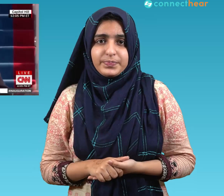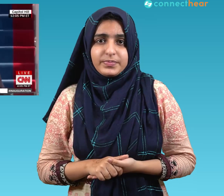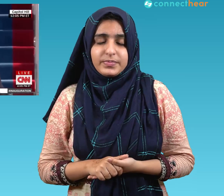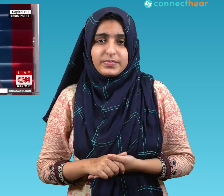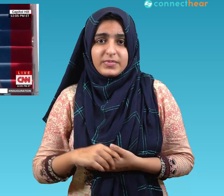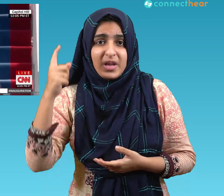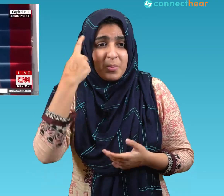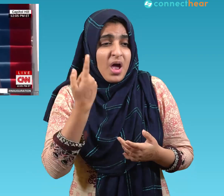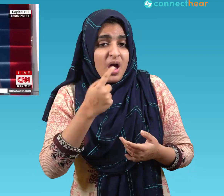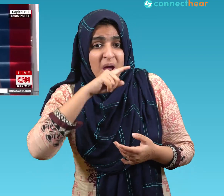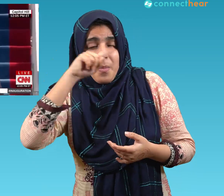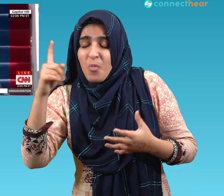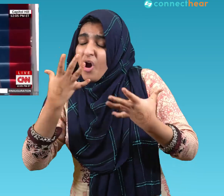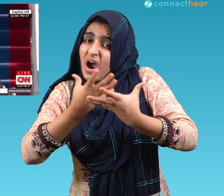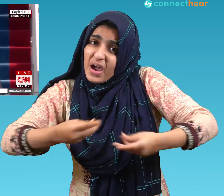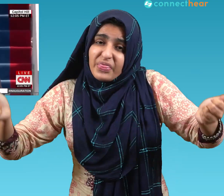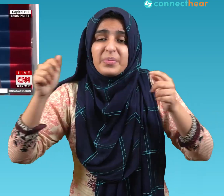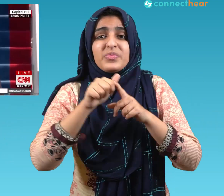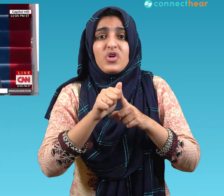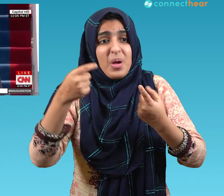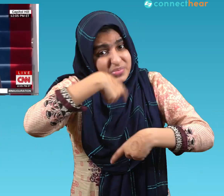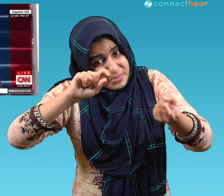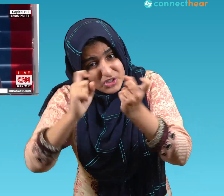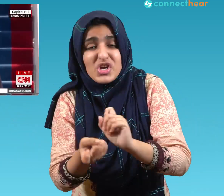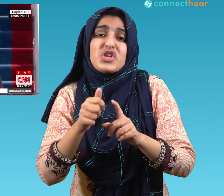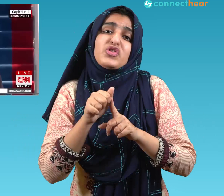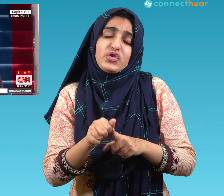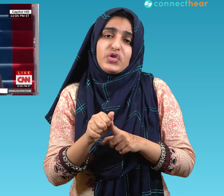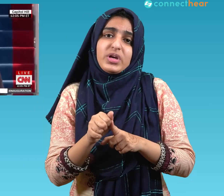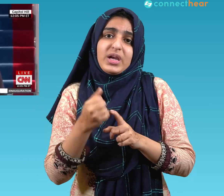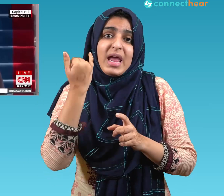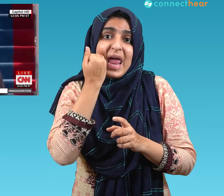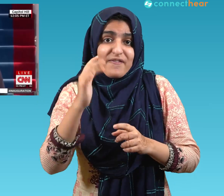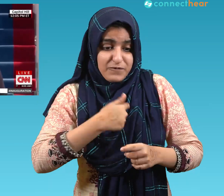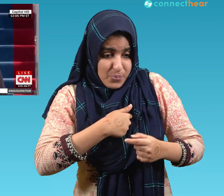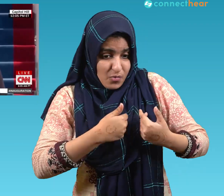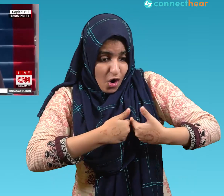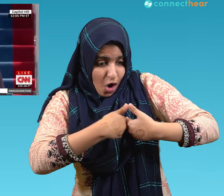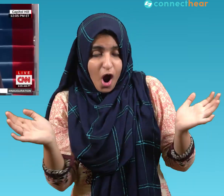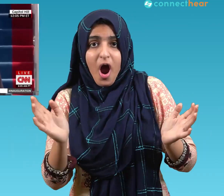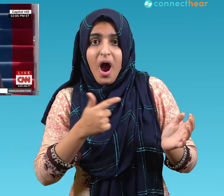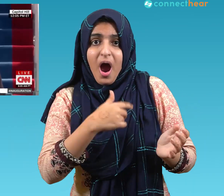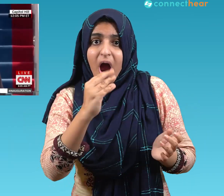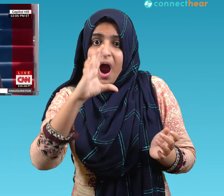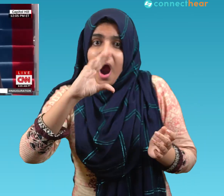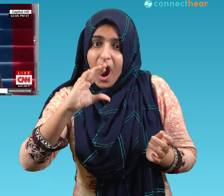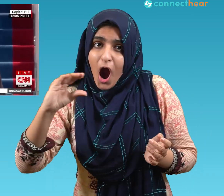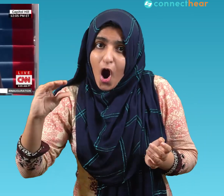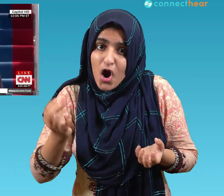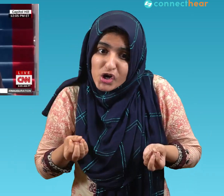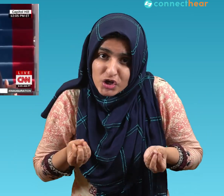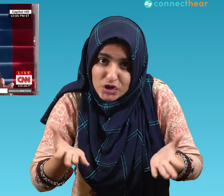conservative versus liberal. We can do this if we open our souls instead of hardening our